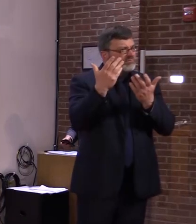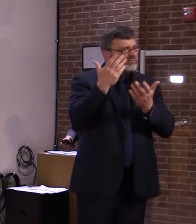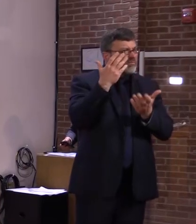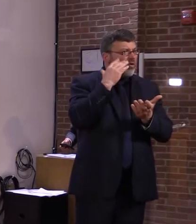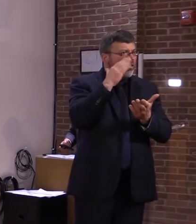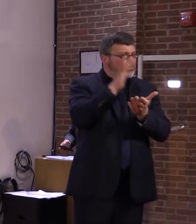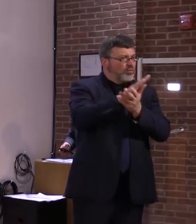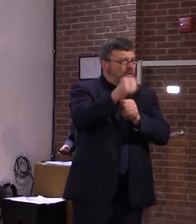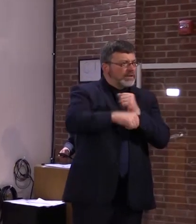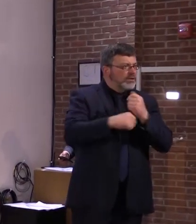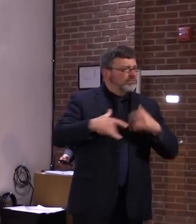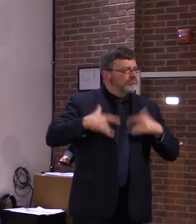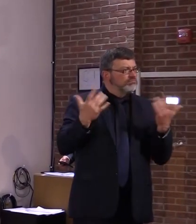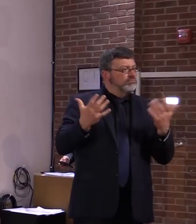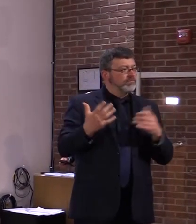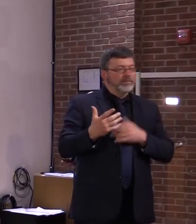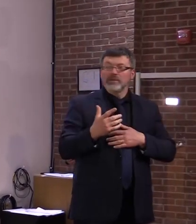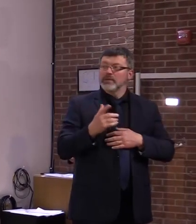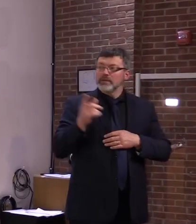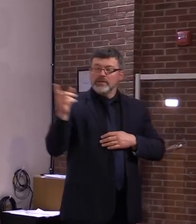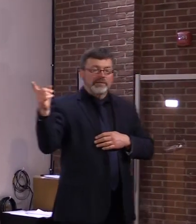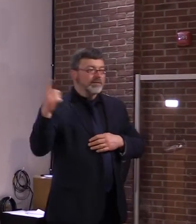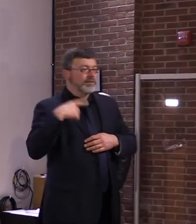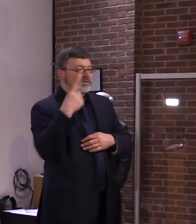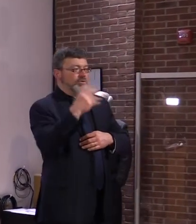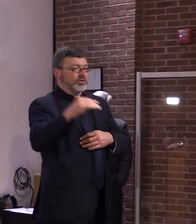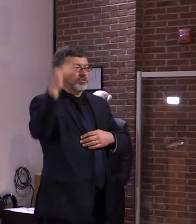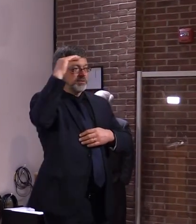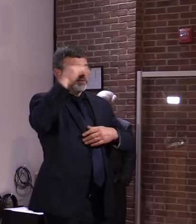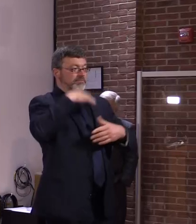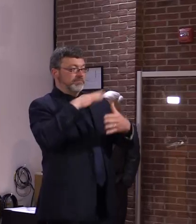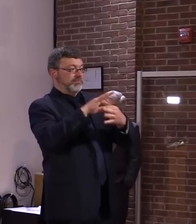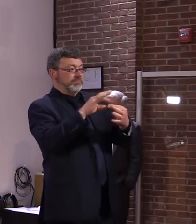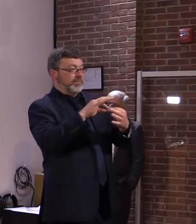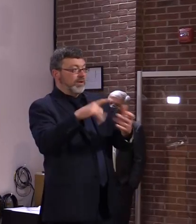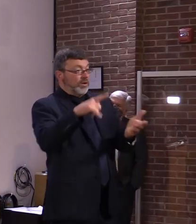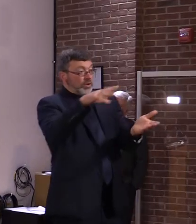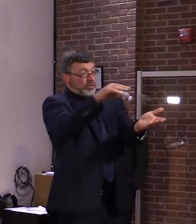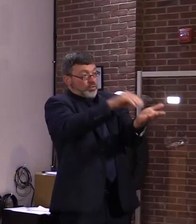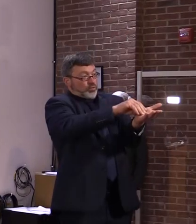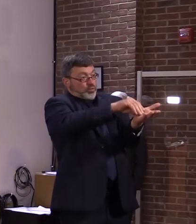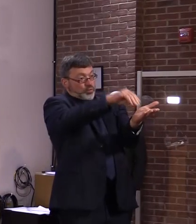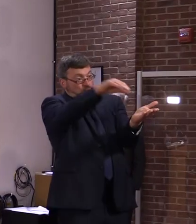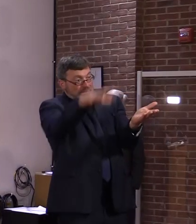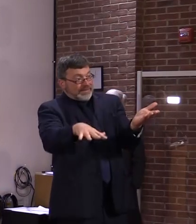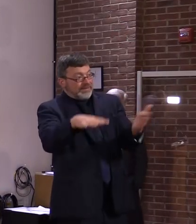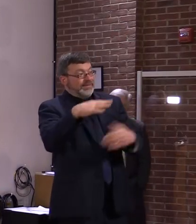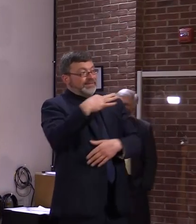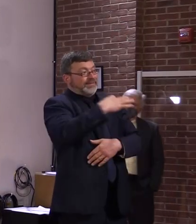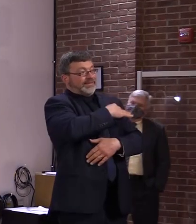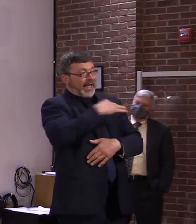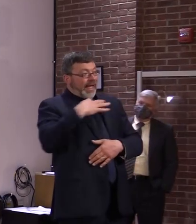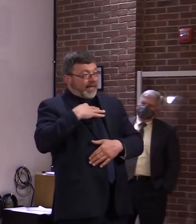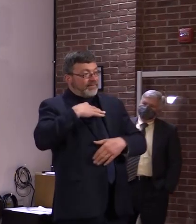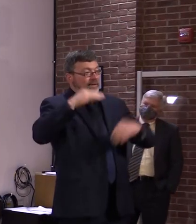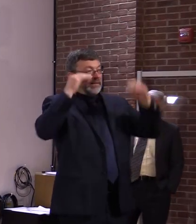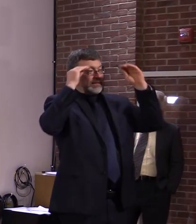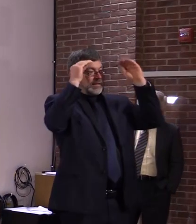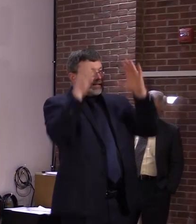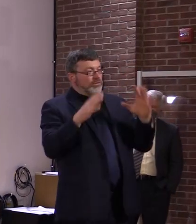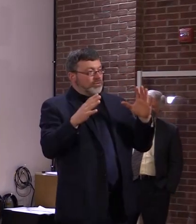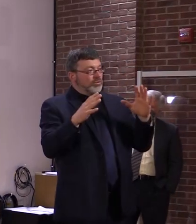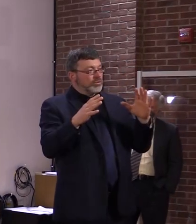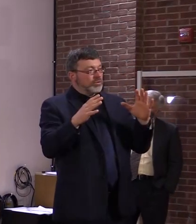Yes, I can give that clear statement. Students, staff, teachers, no change in